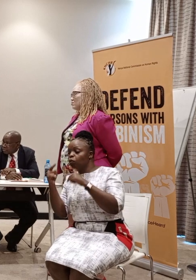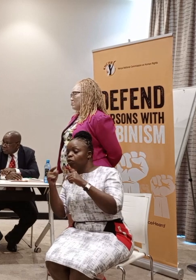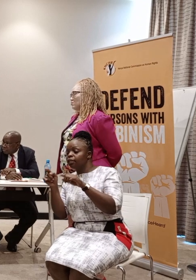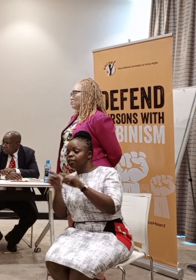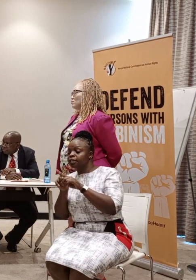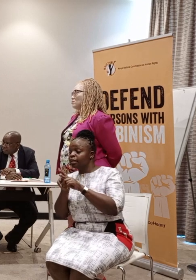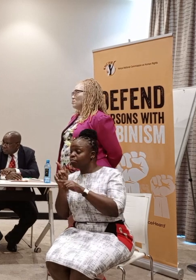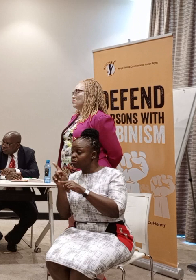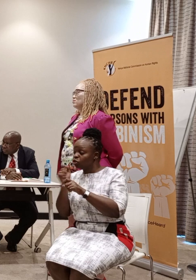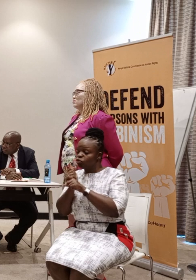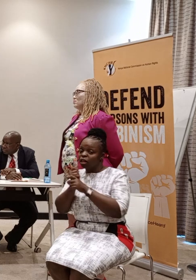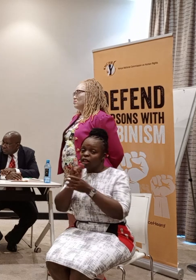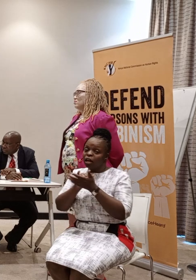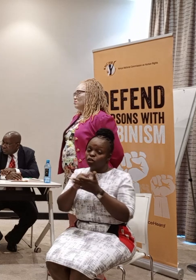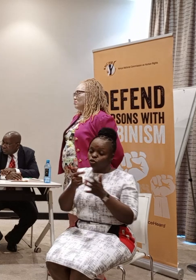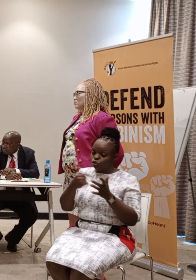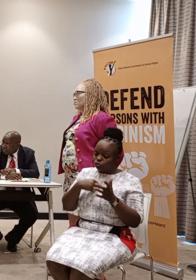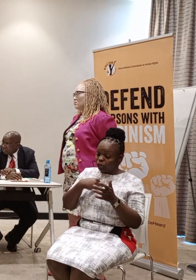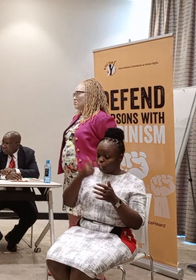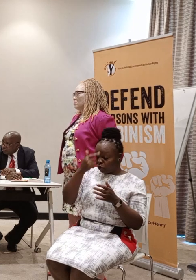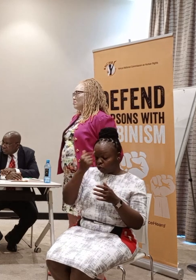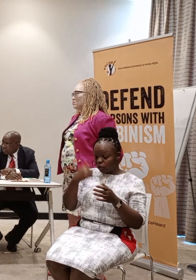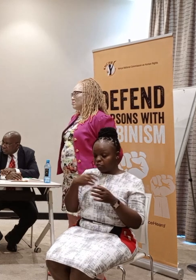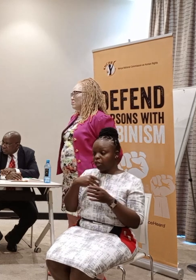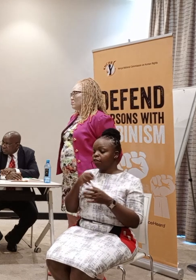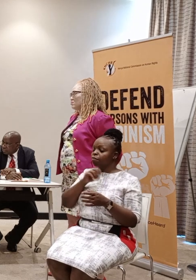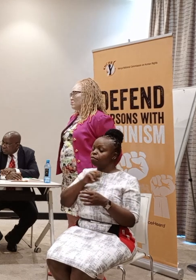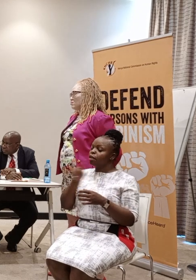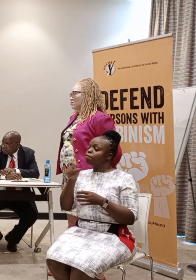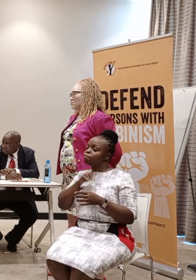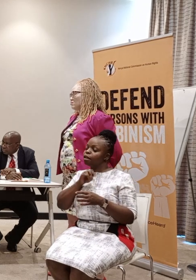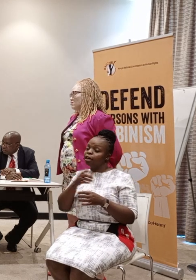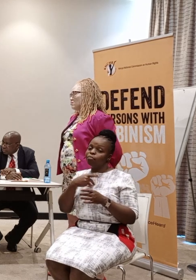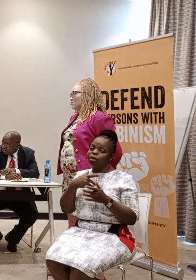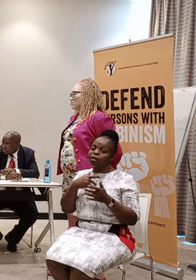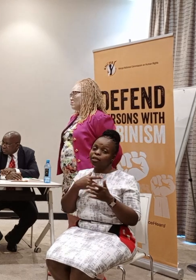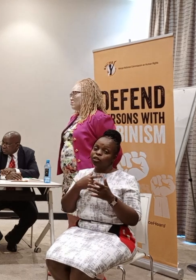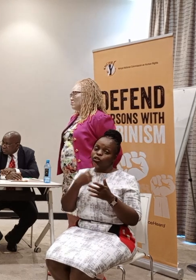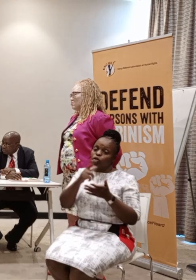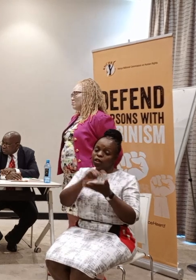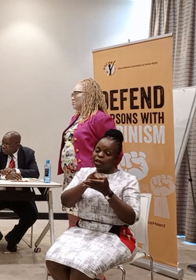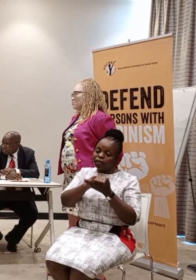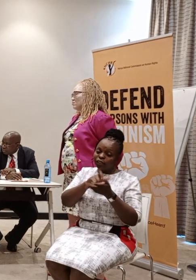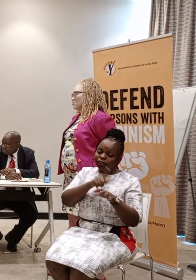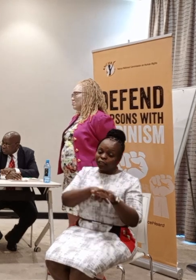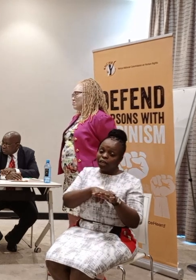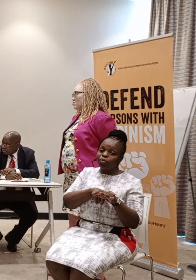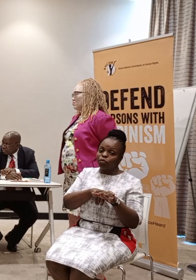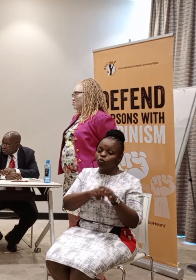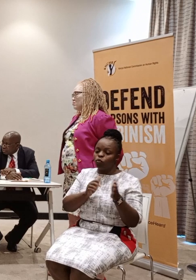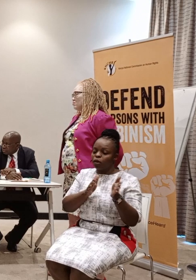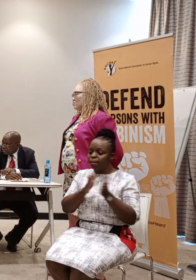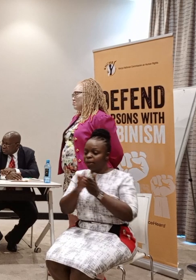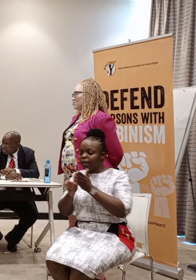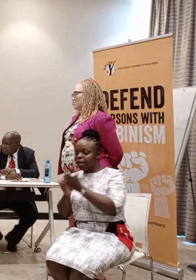his threat, you know. So the idea was that I do not become organized on the polling day, and somehow they